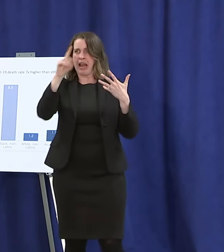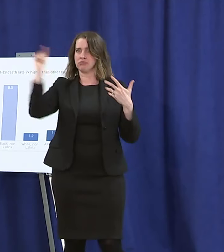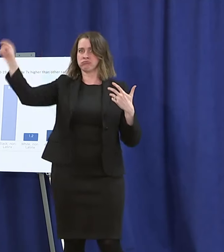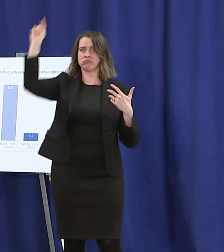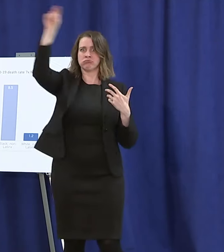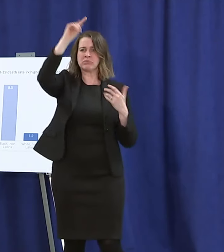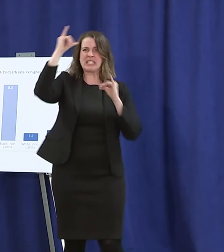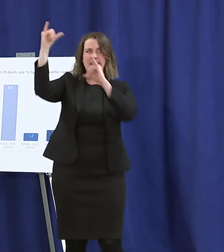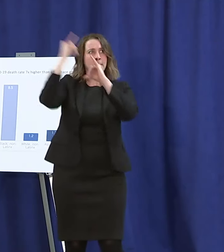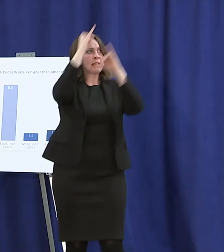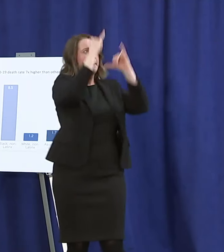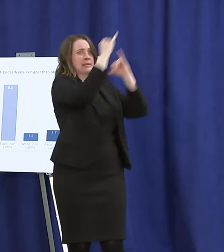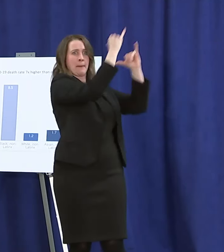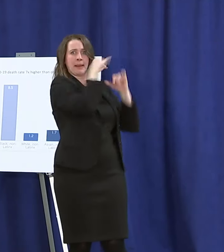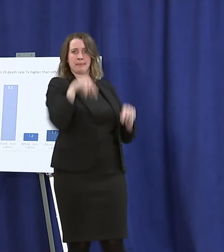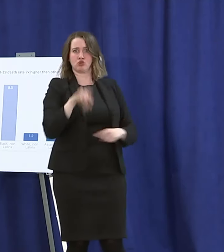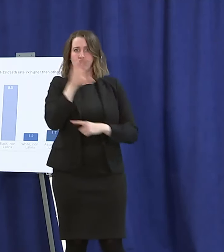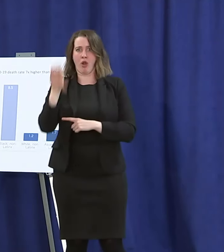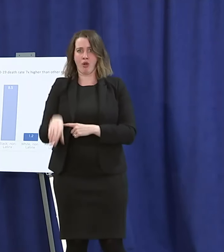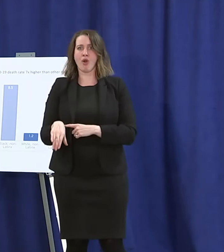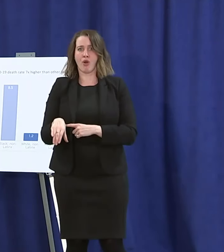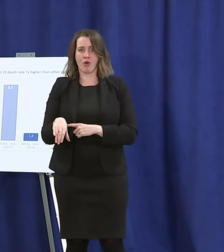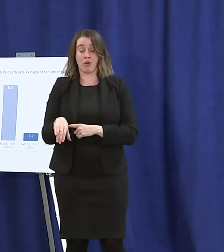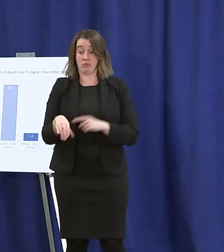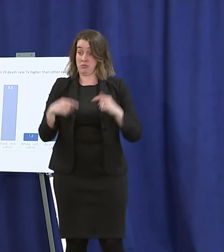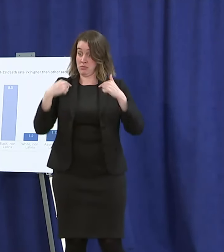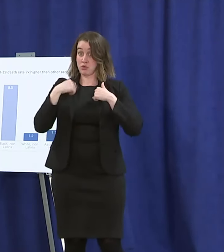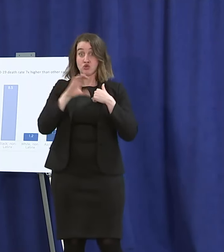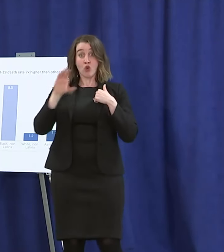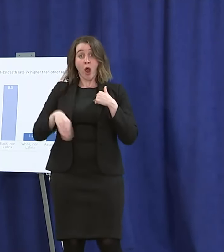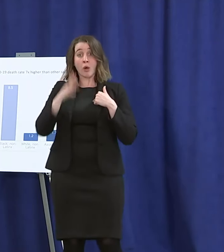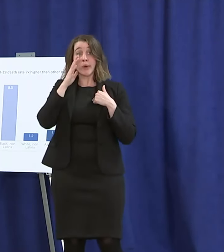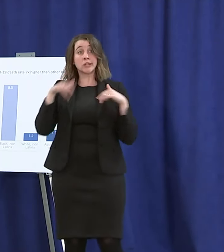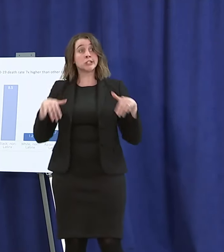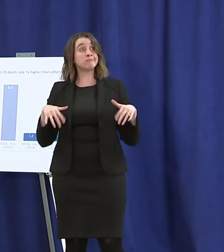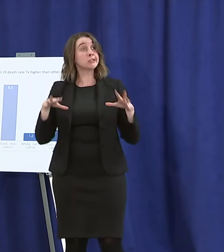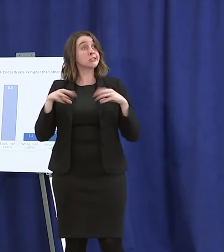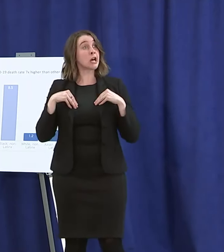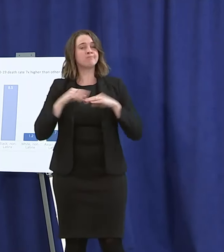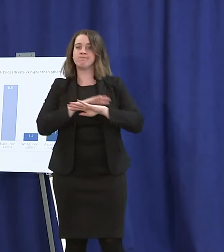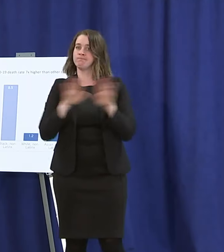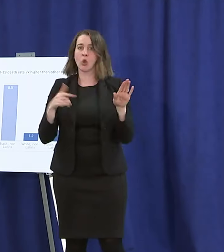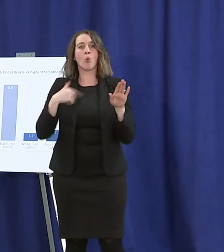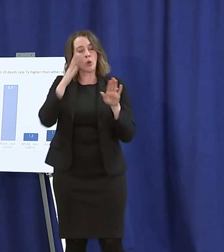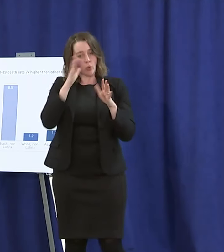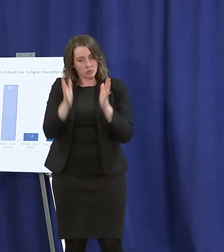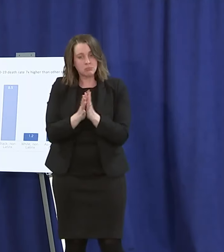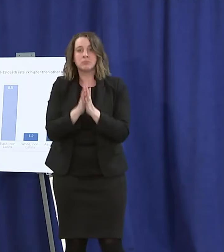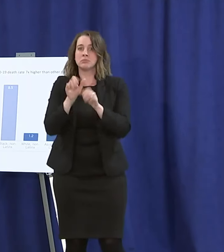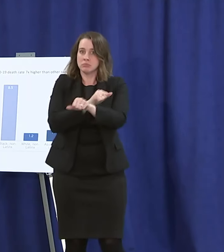are experiencing the same thing, but we are going to step up and do something about it.